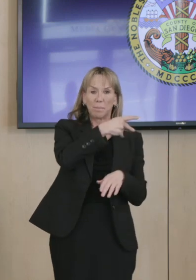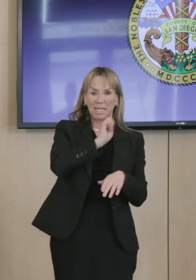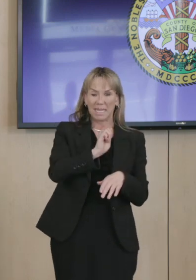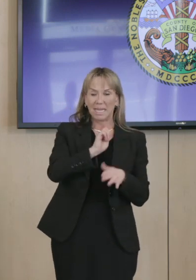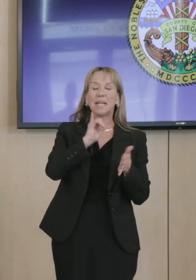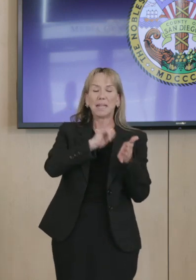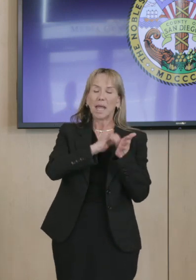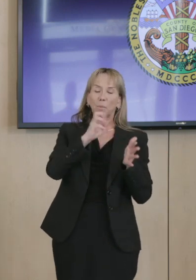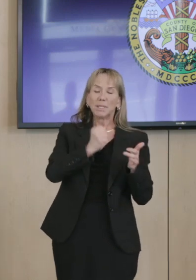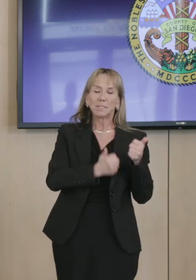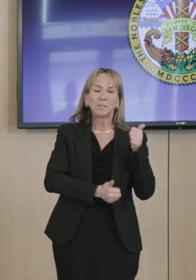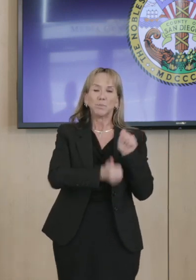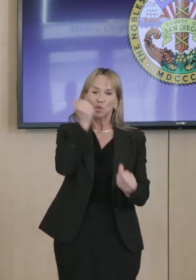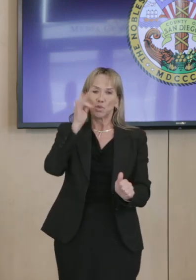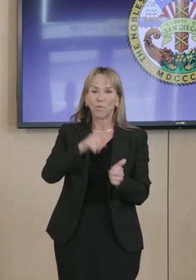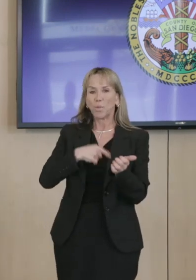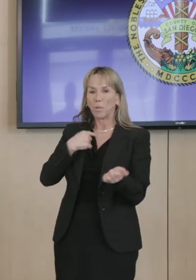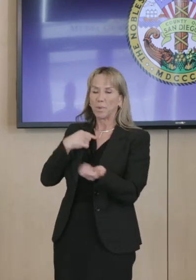was.